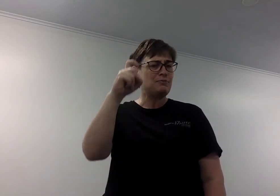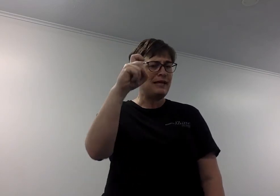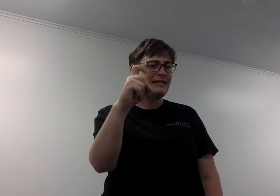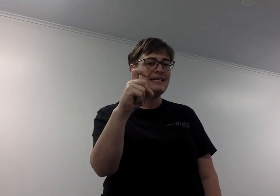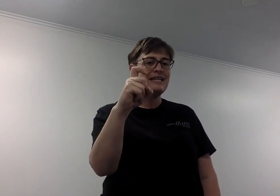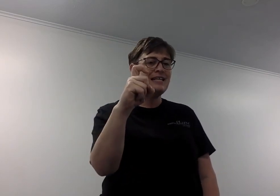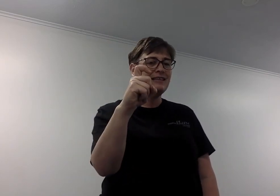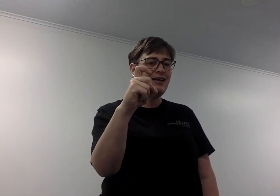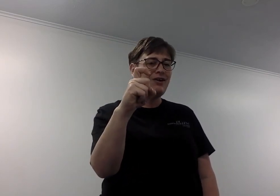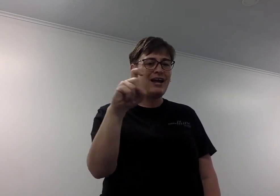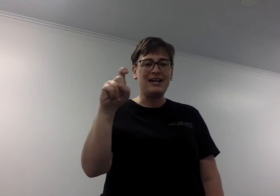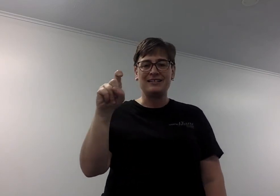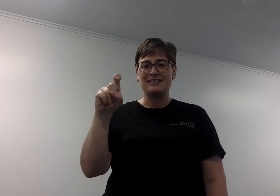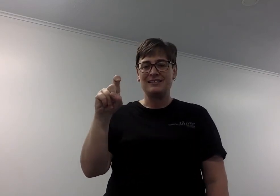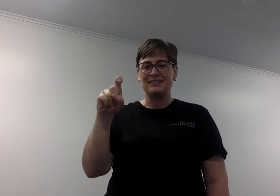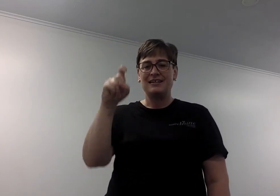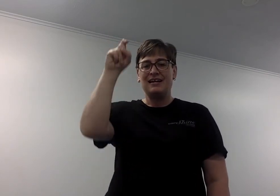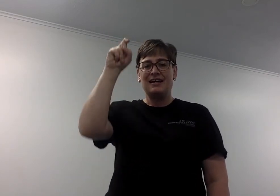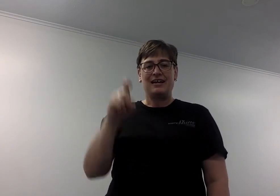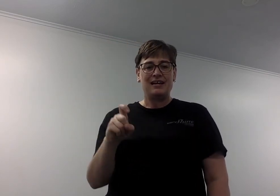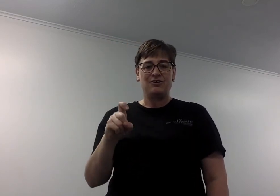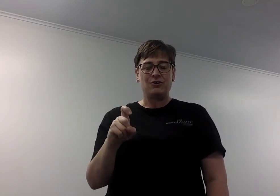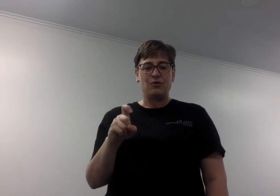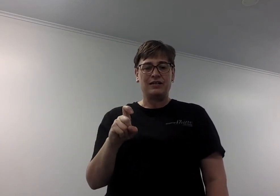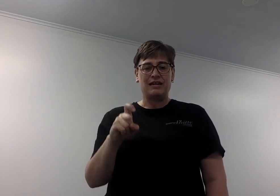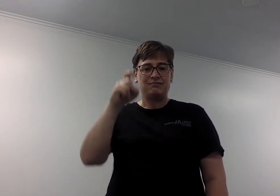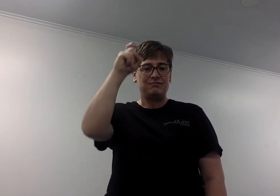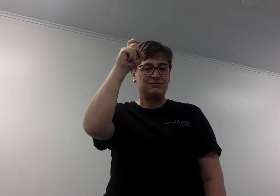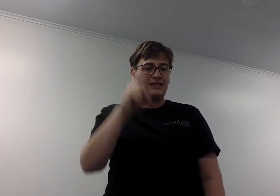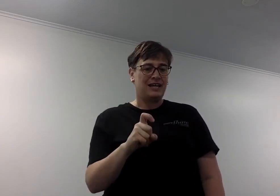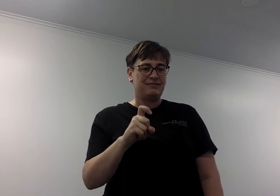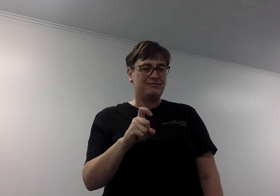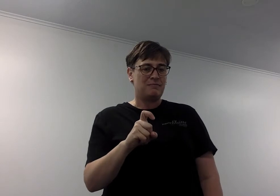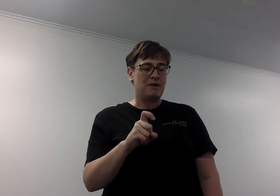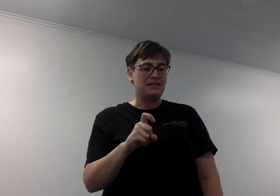explain. Letter X, and you're going down. Must.